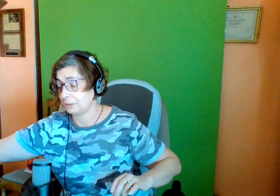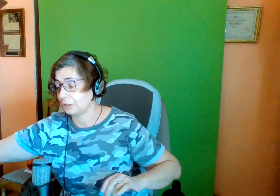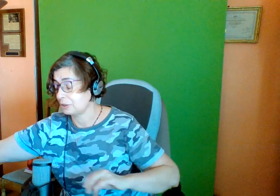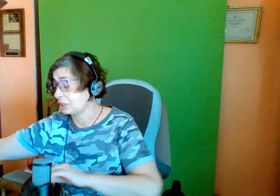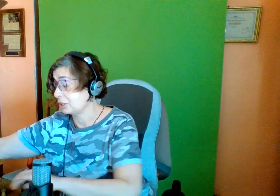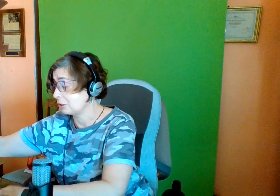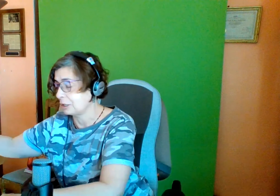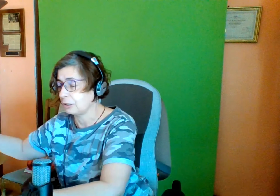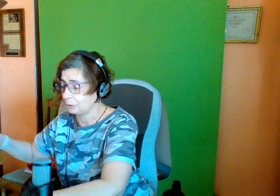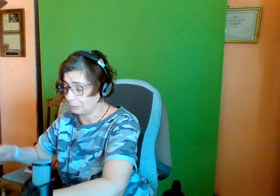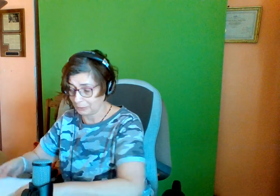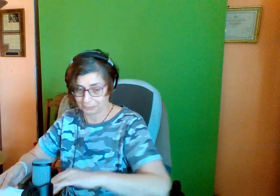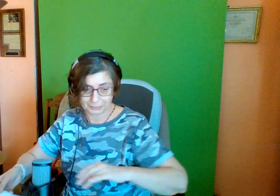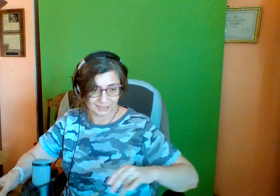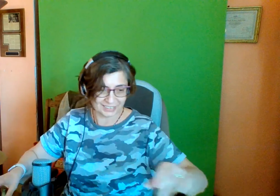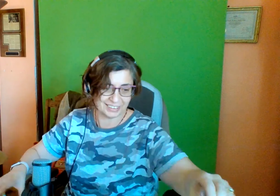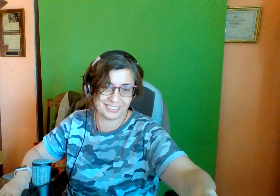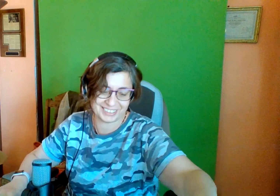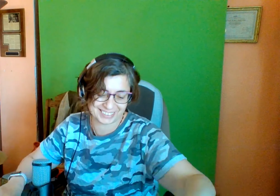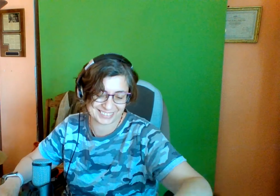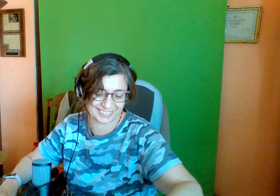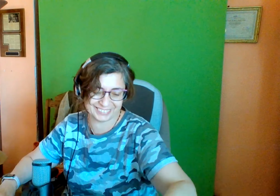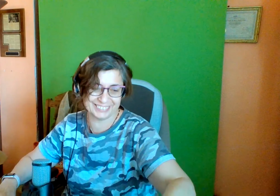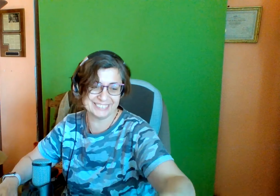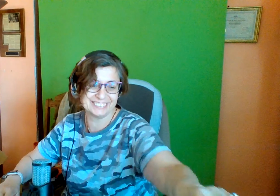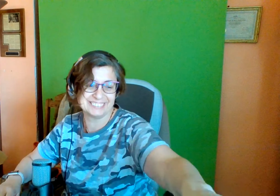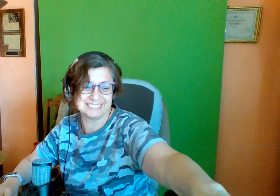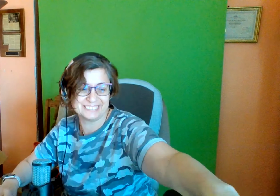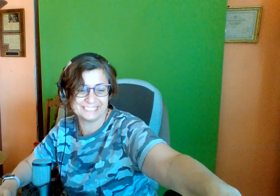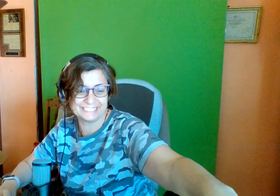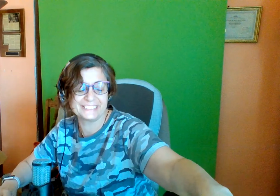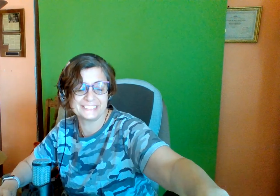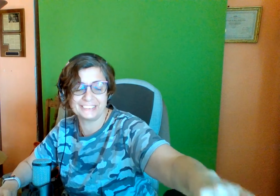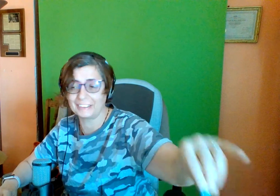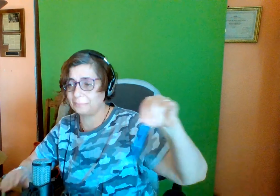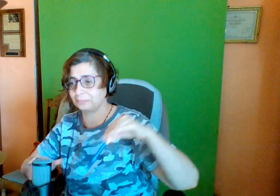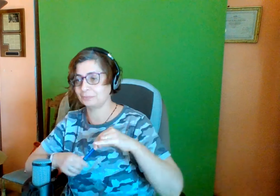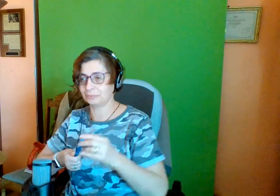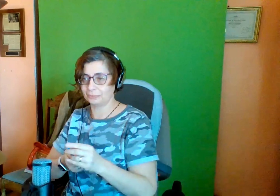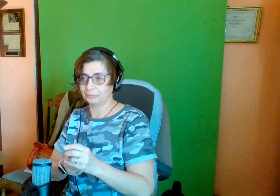consecutive, and it'll take a little longer, but it'll be fine. All right, let's go.